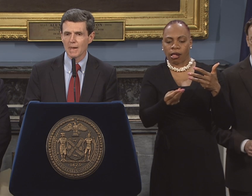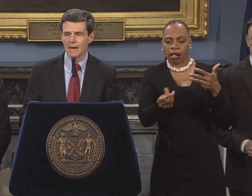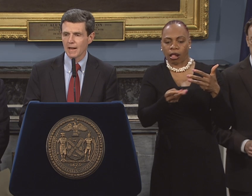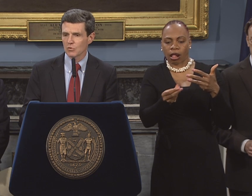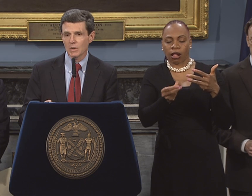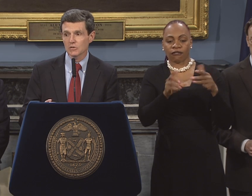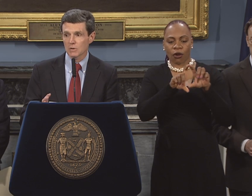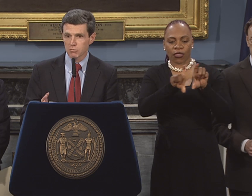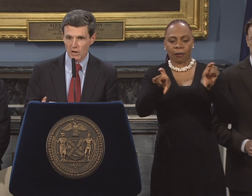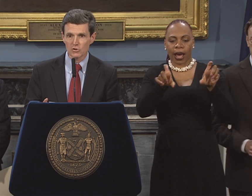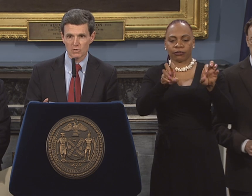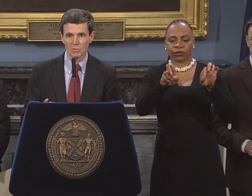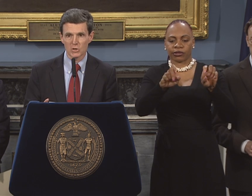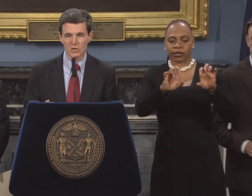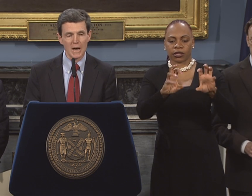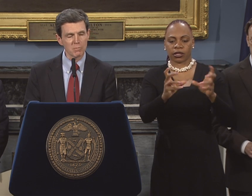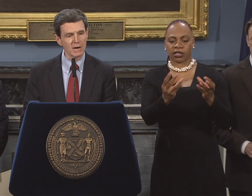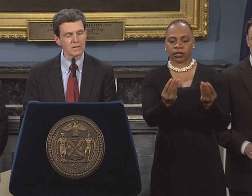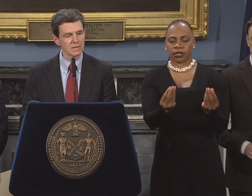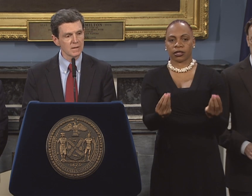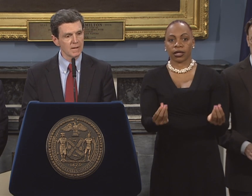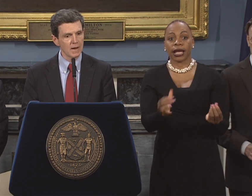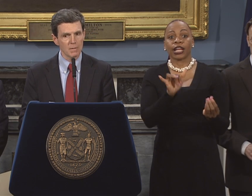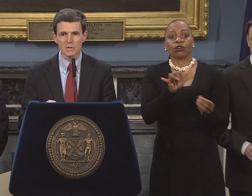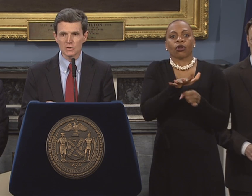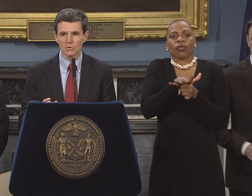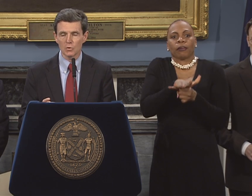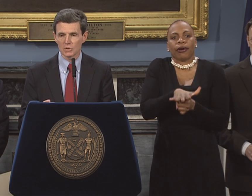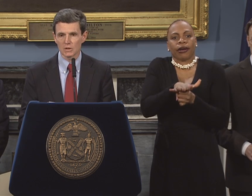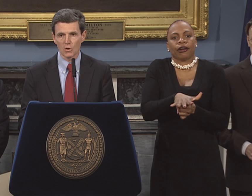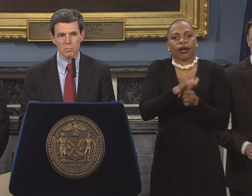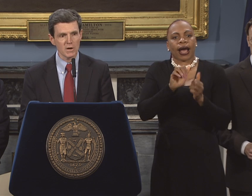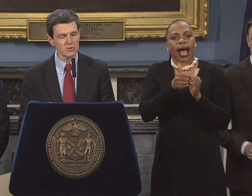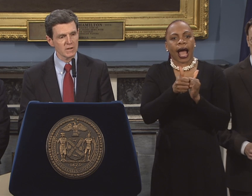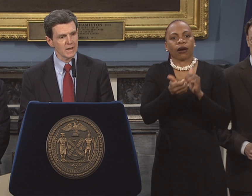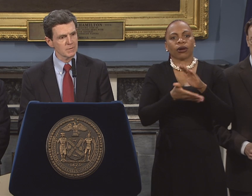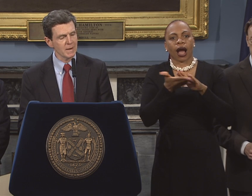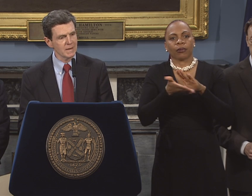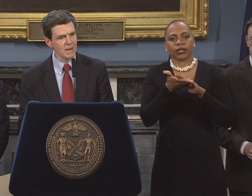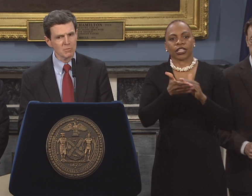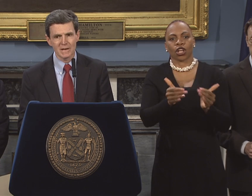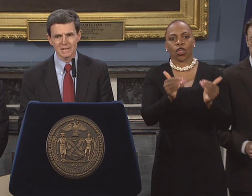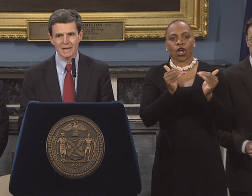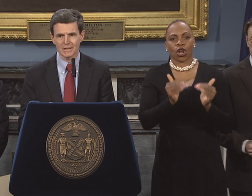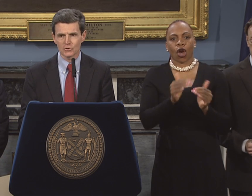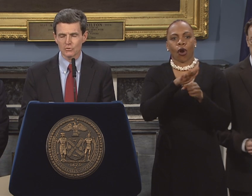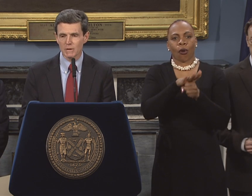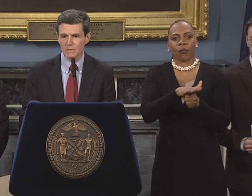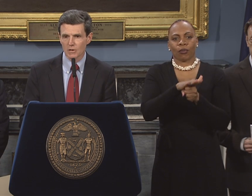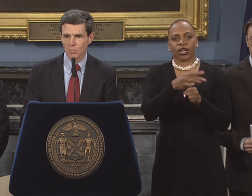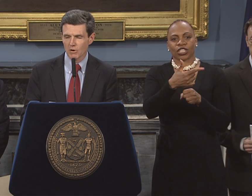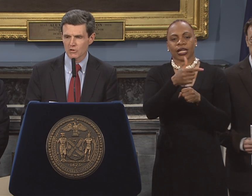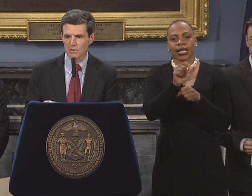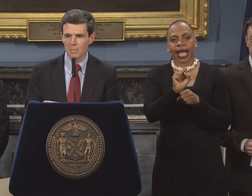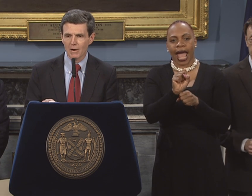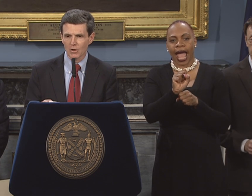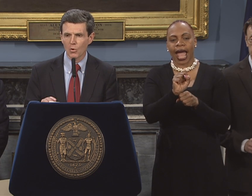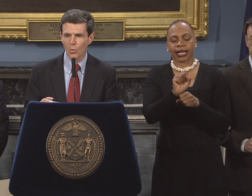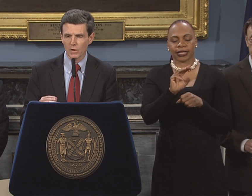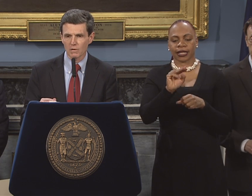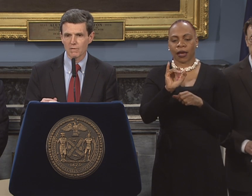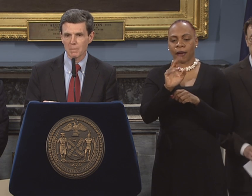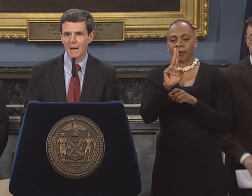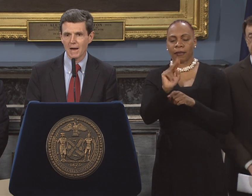pipe, as well as the pressure at which it operates. This is called a low-pressure gas main. It operates at extremely low pressure,